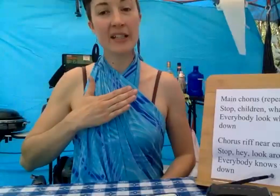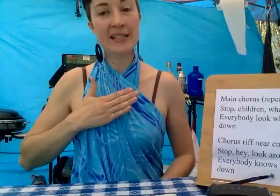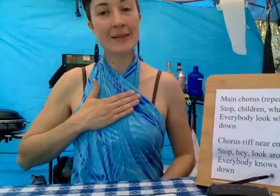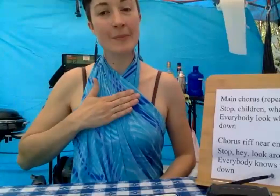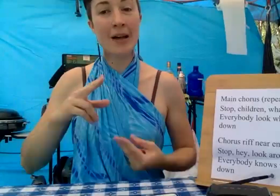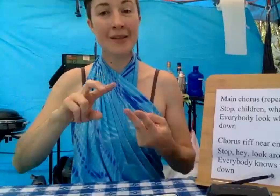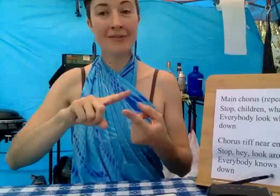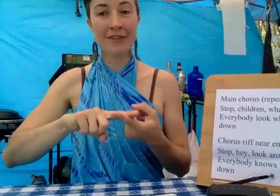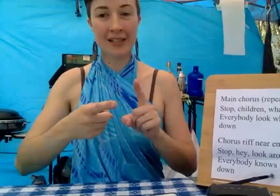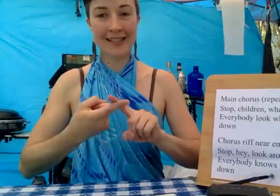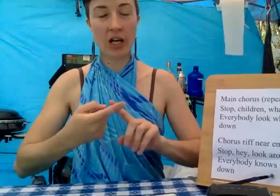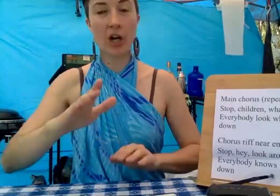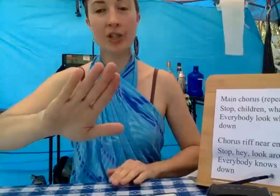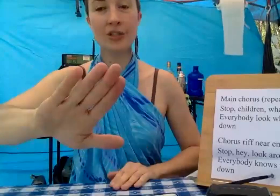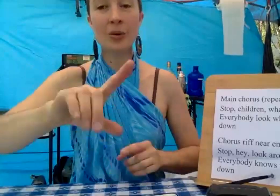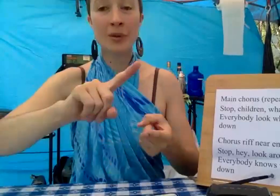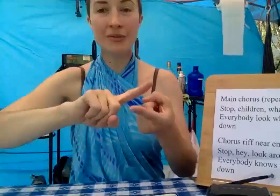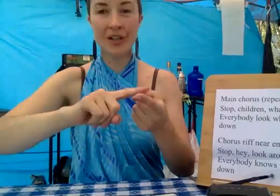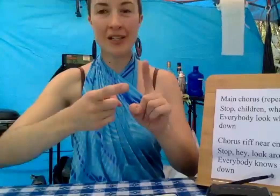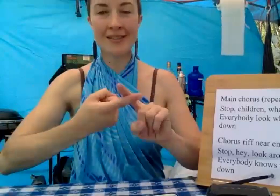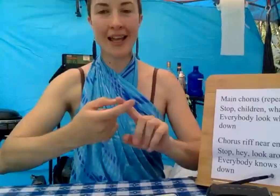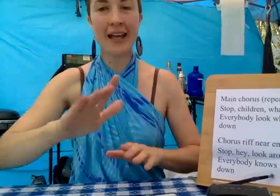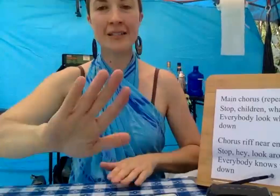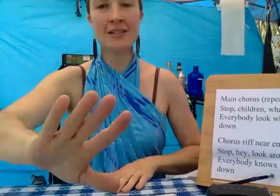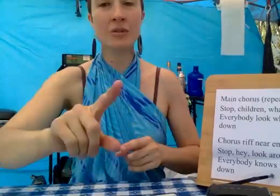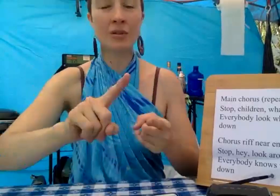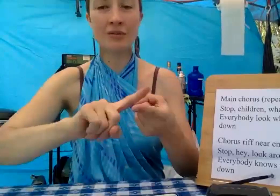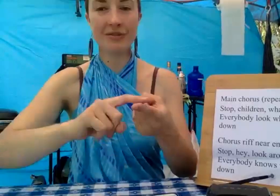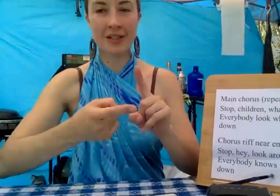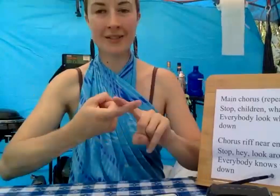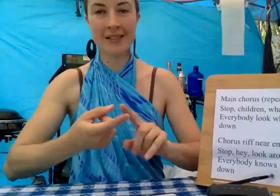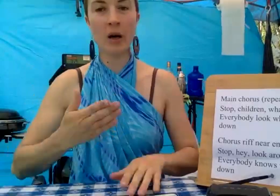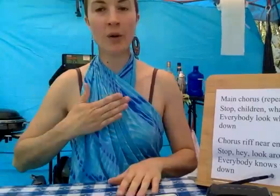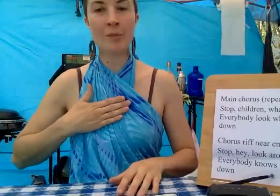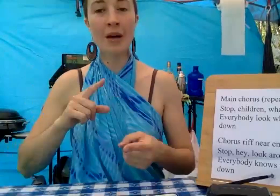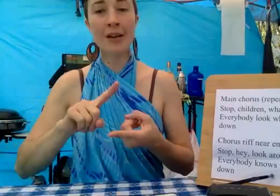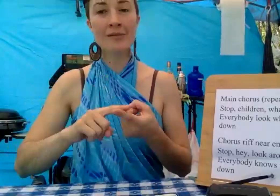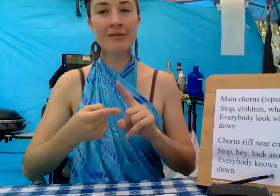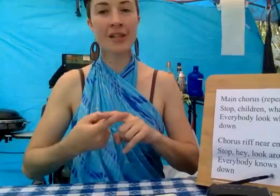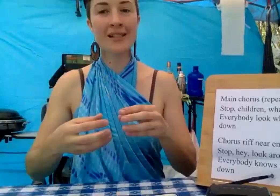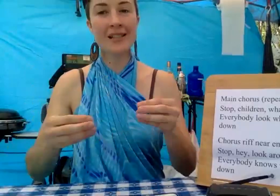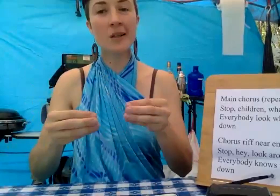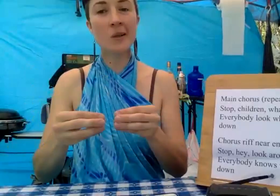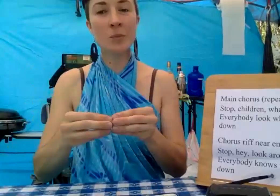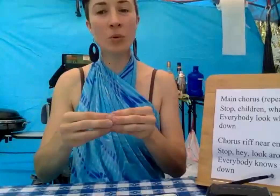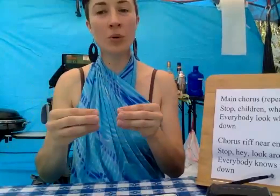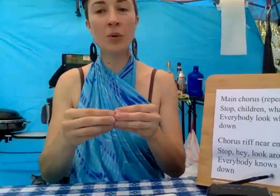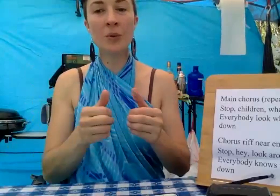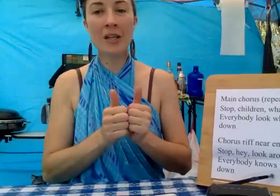'Cause my friends are your friends and your friends are my friends. The more we